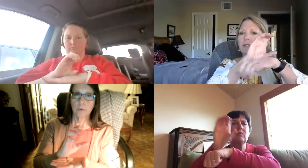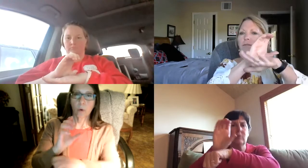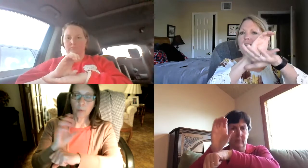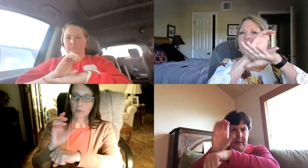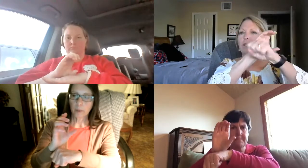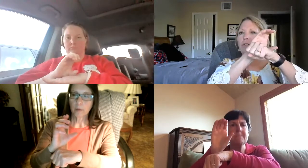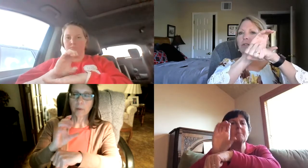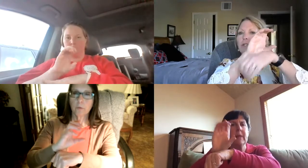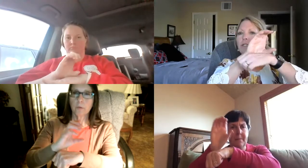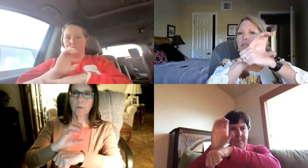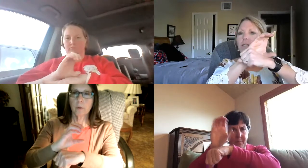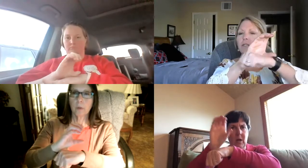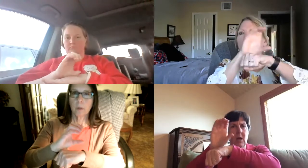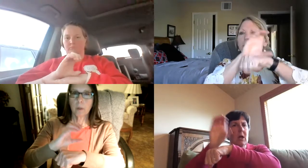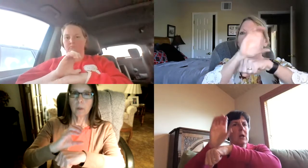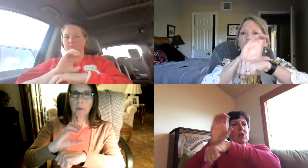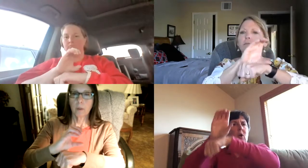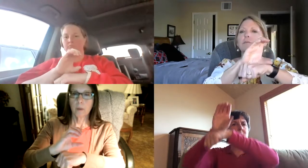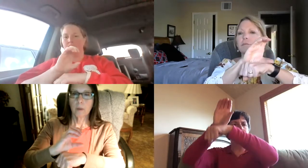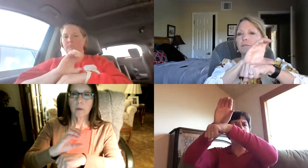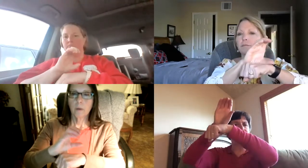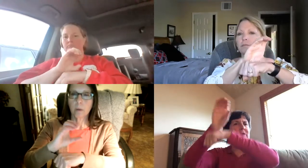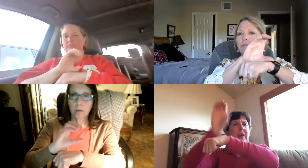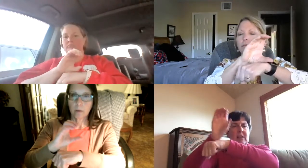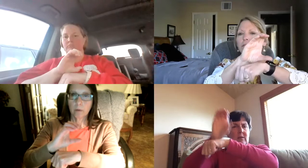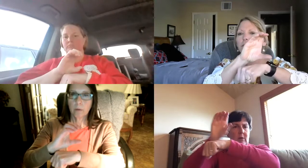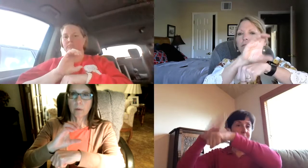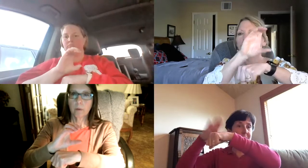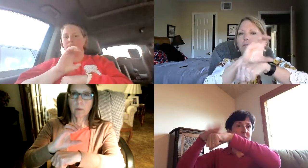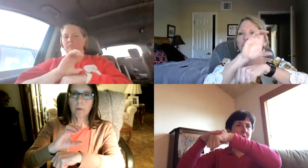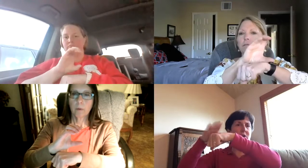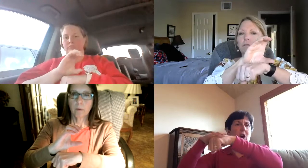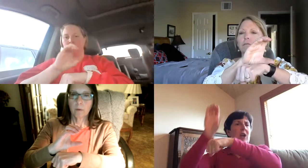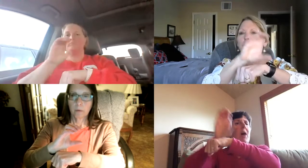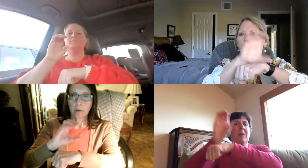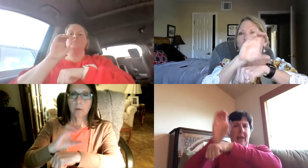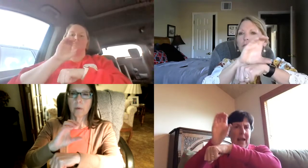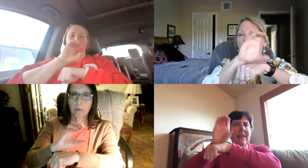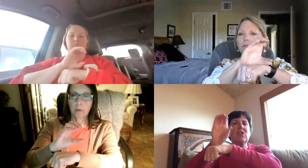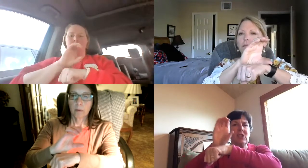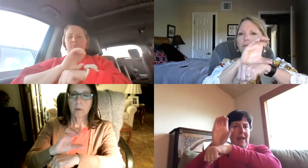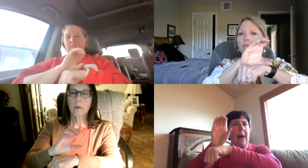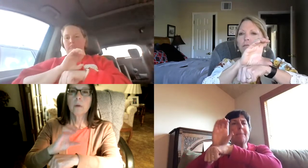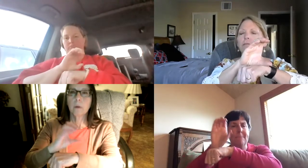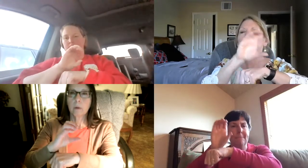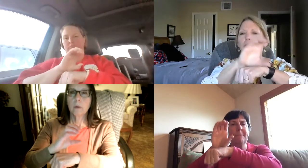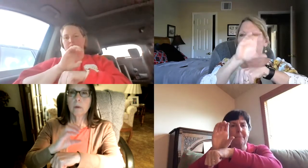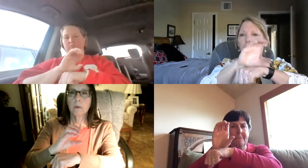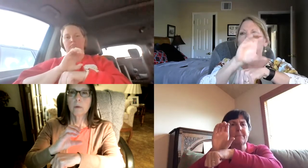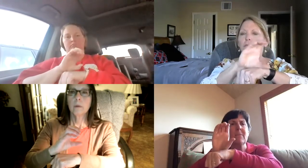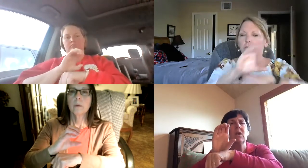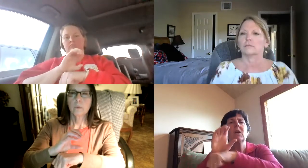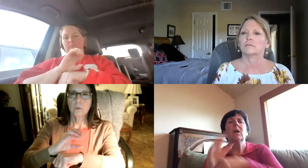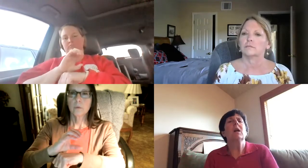Mm-hmm. Is it flat or? Yeah. So just two fists or fist on your non-dominant hand and just tap. Mm-hmm.